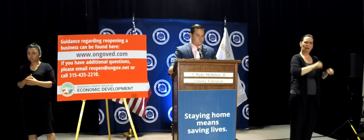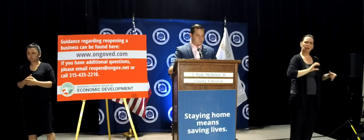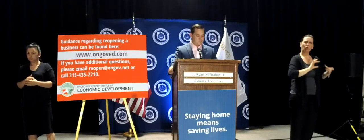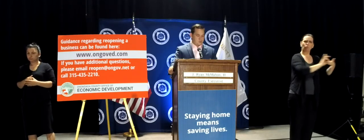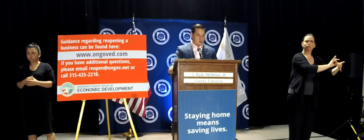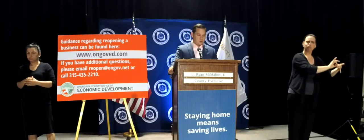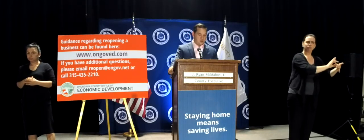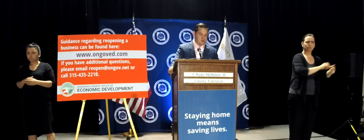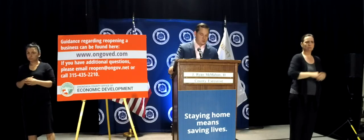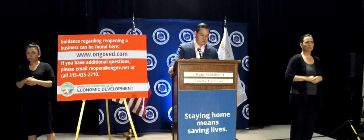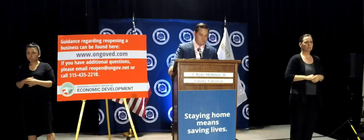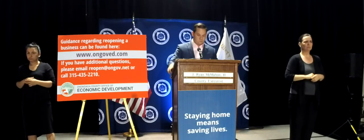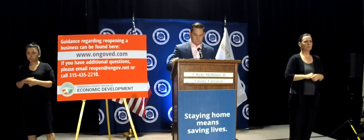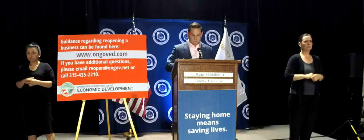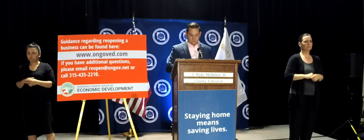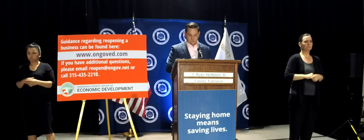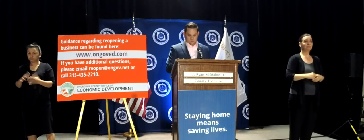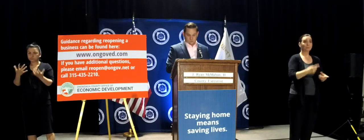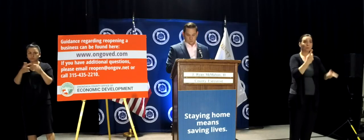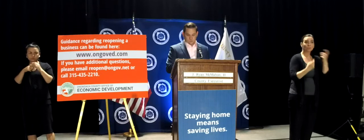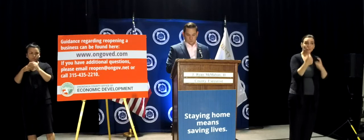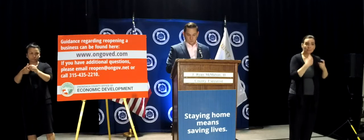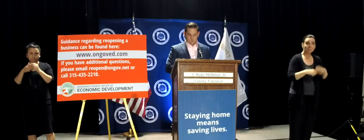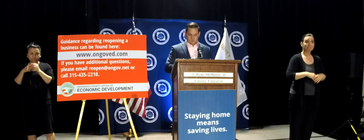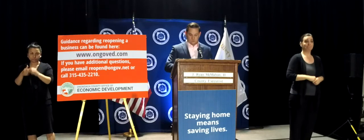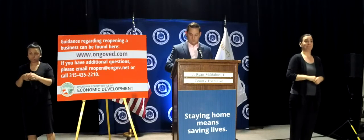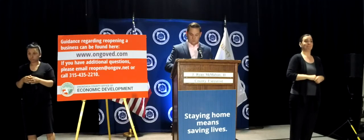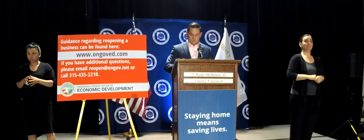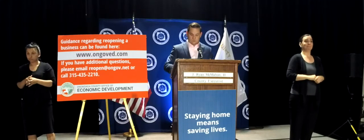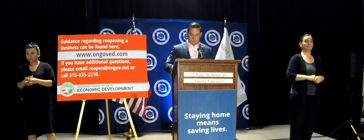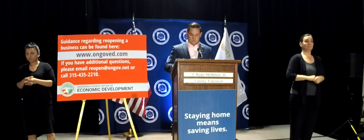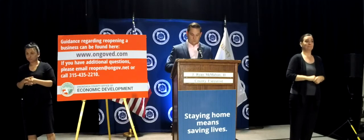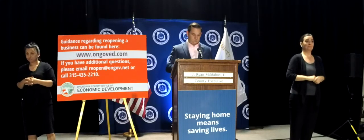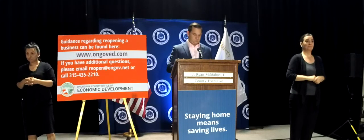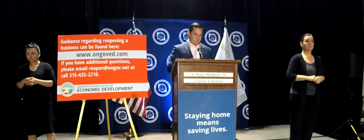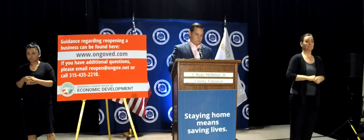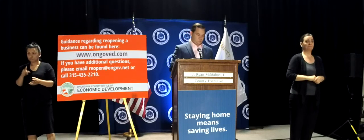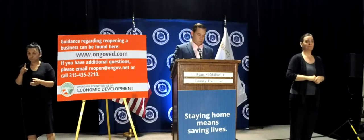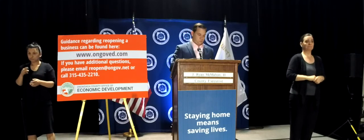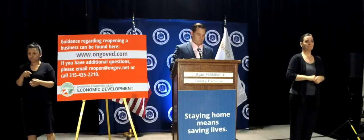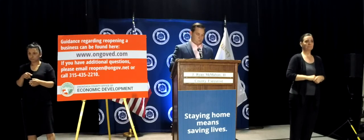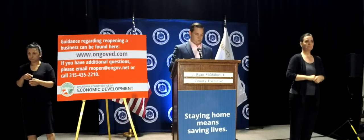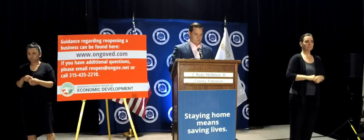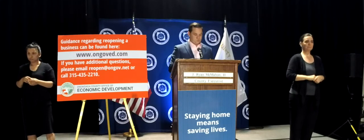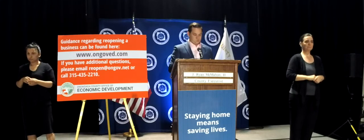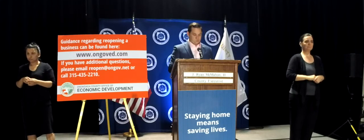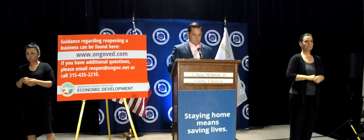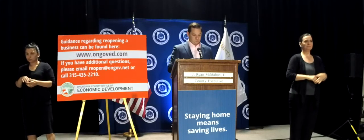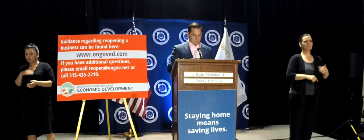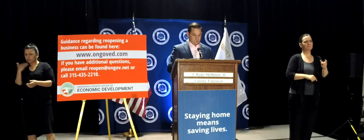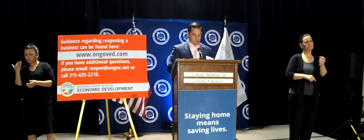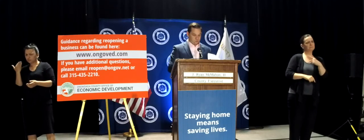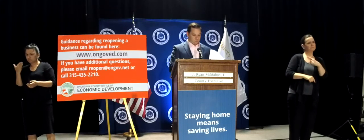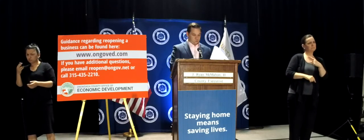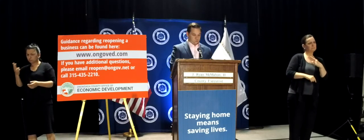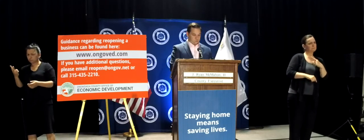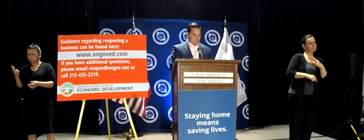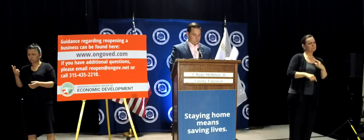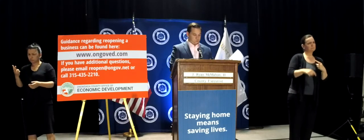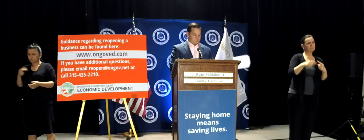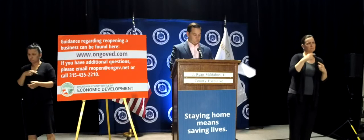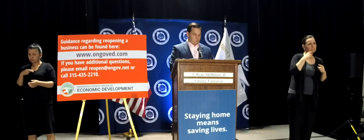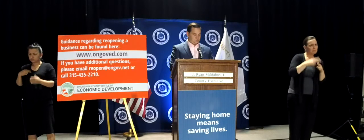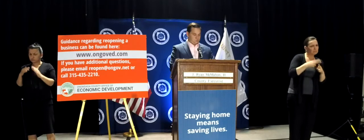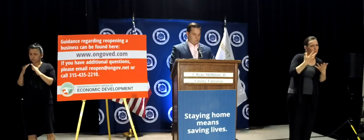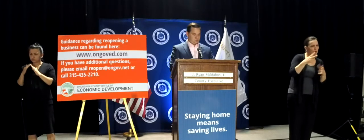together. Questions? I just want to clarify the deaths quickly. You mentioned 2 hospital deaths, but it